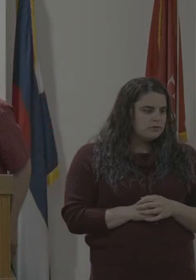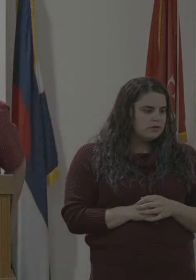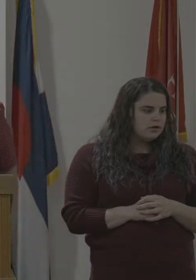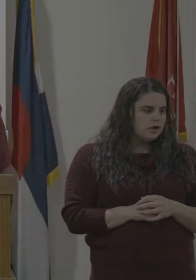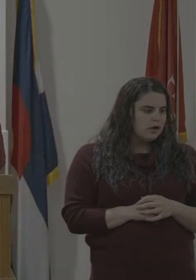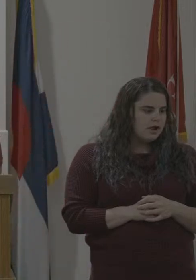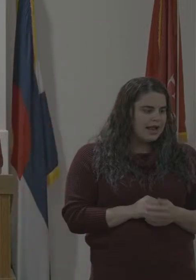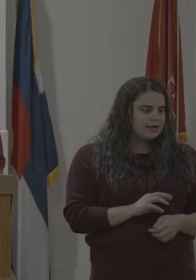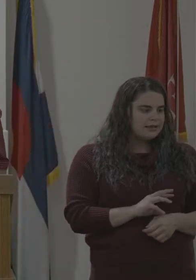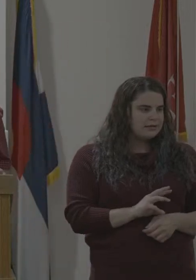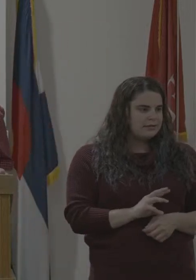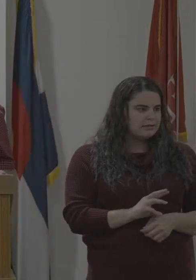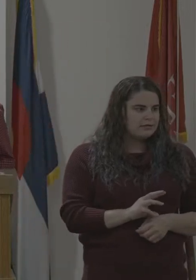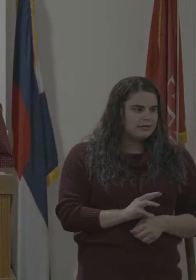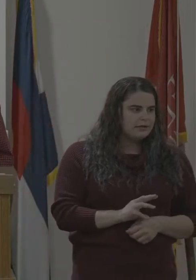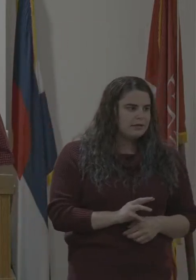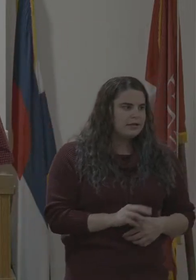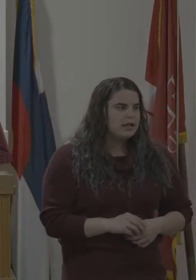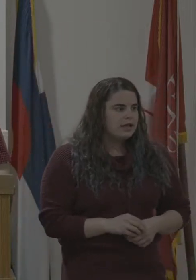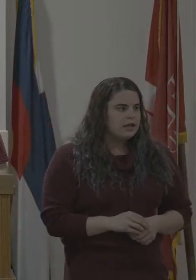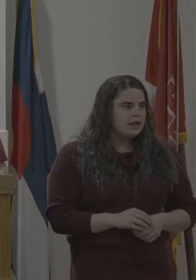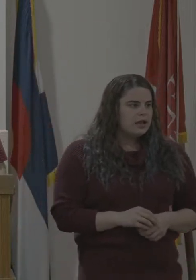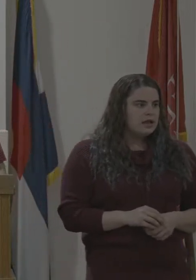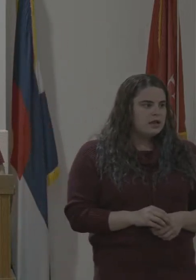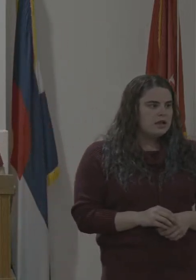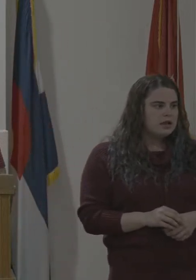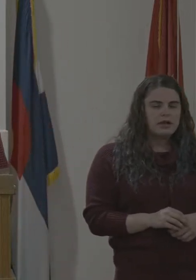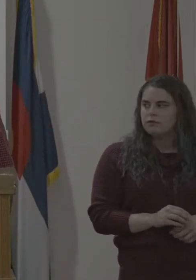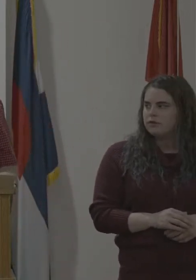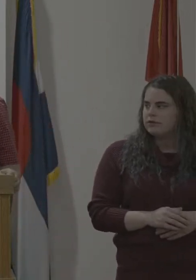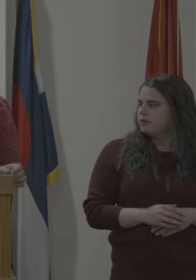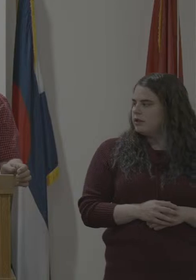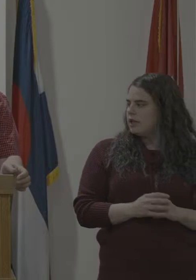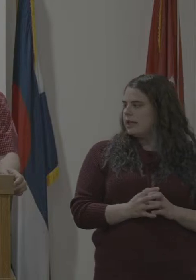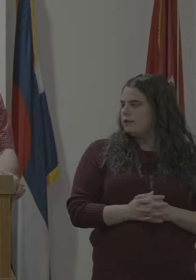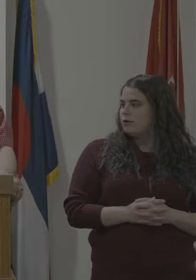I even get walk-up music. Look at that. Wow.